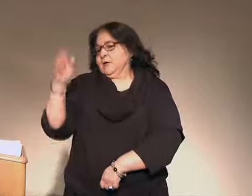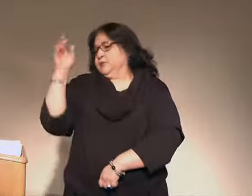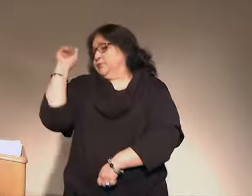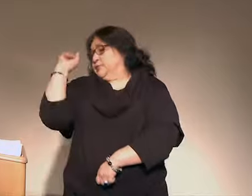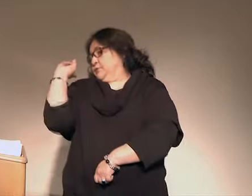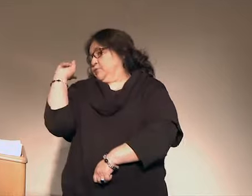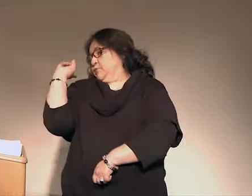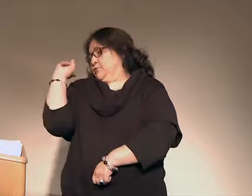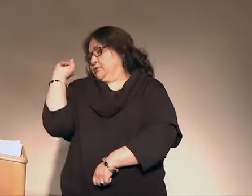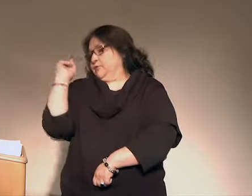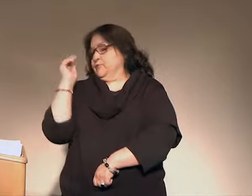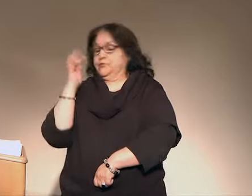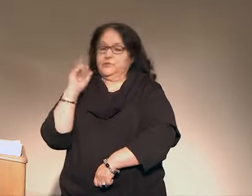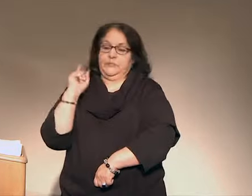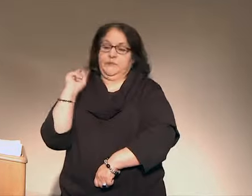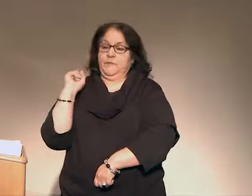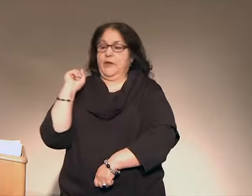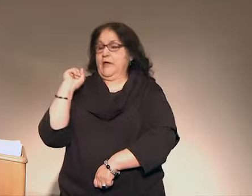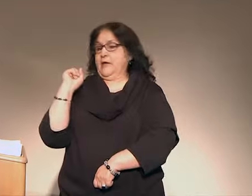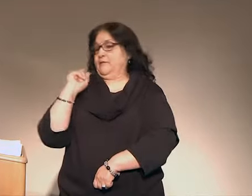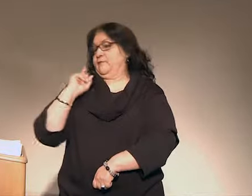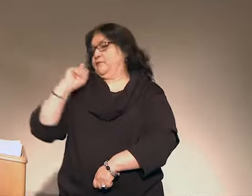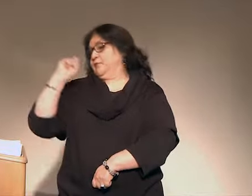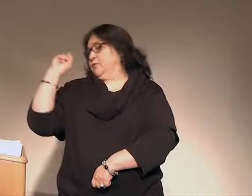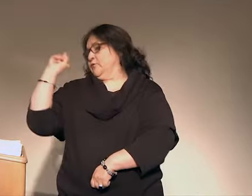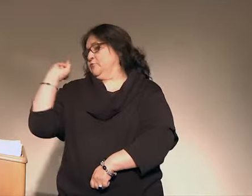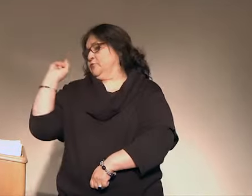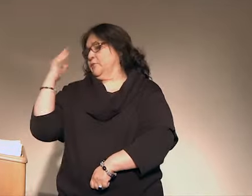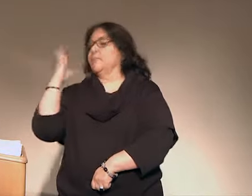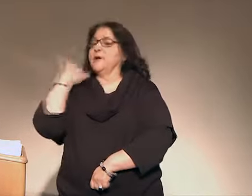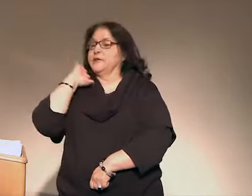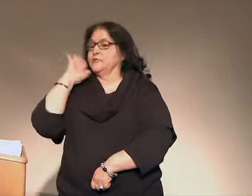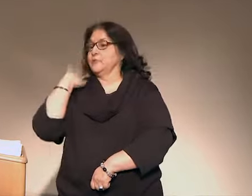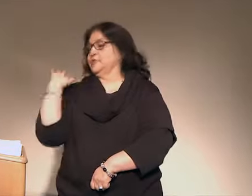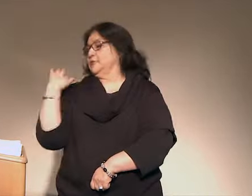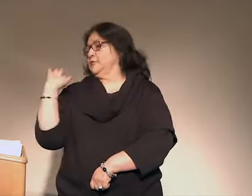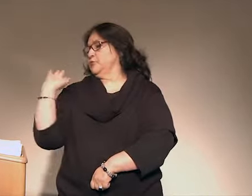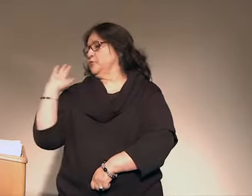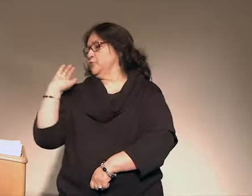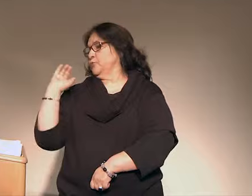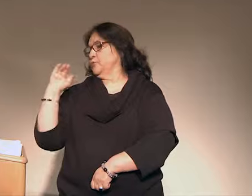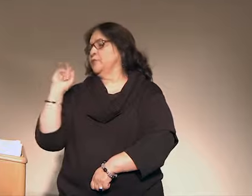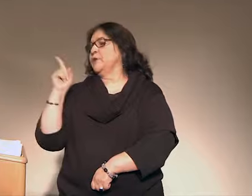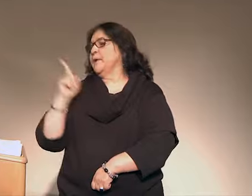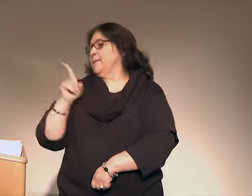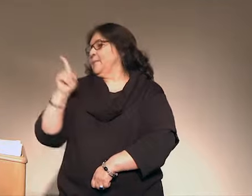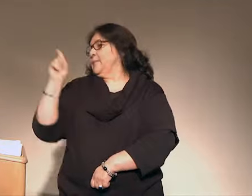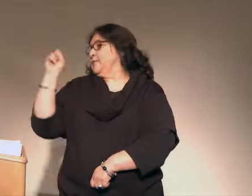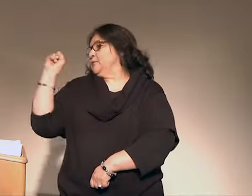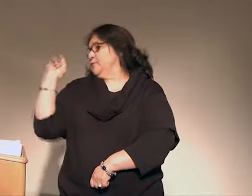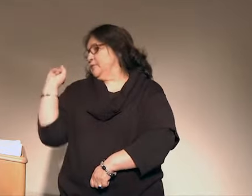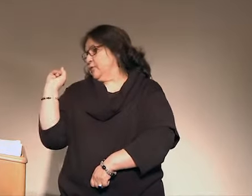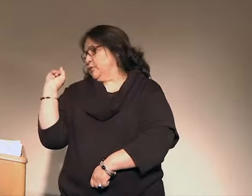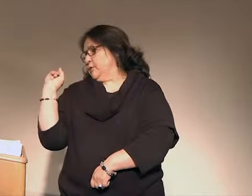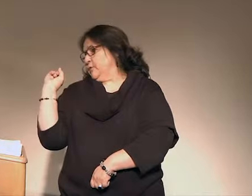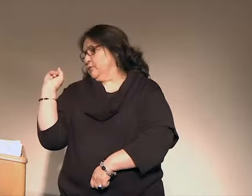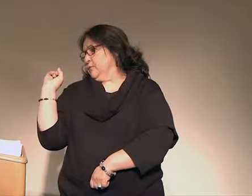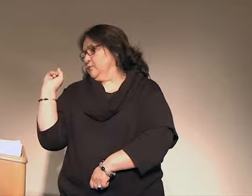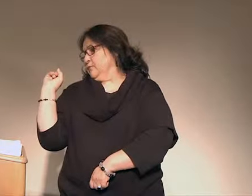do this motion, which is keeping my hand and finger very close to my body, to my chin and shoulder, then this would be very near to the